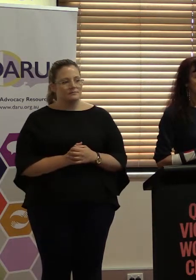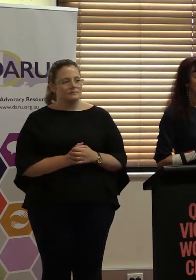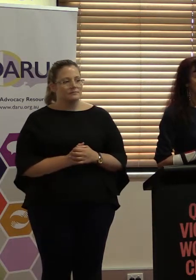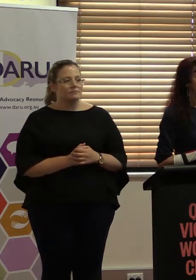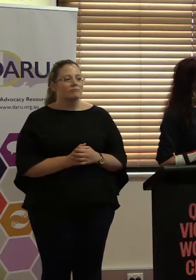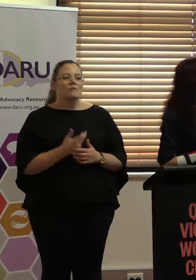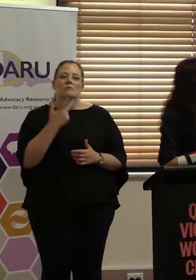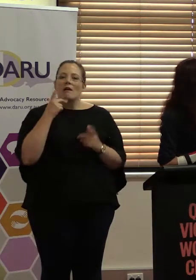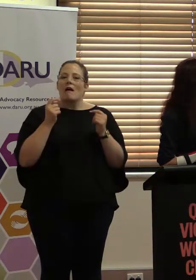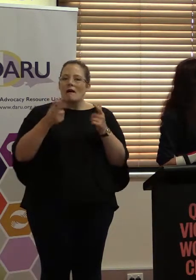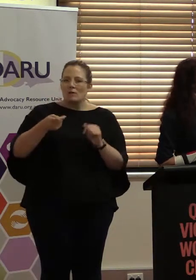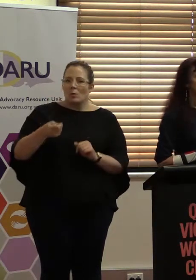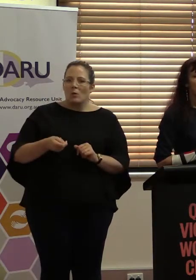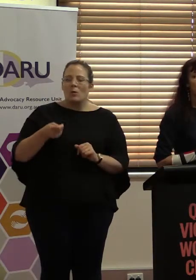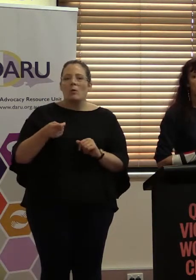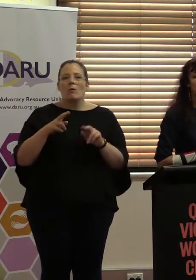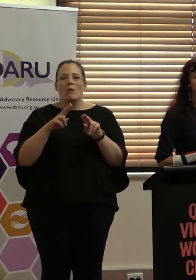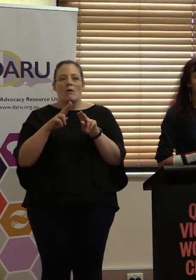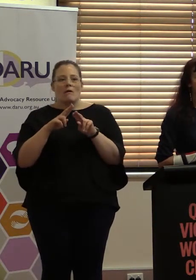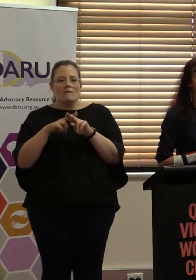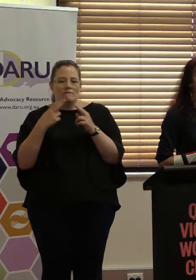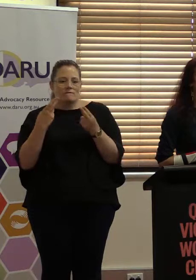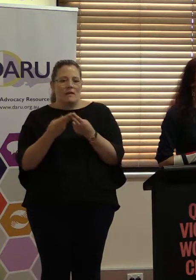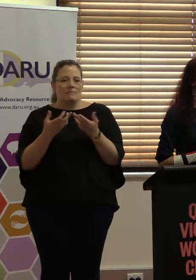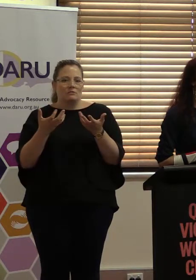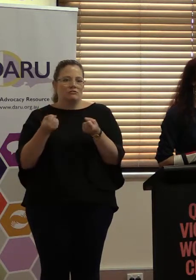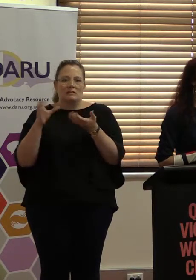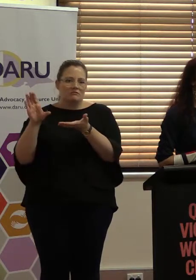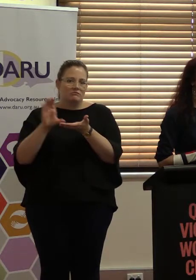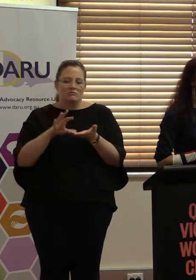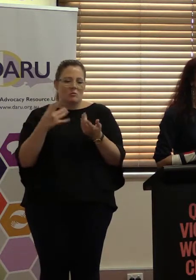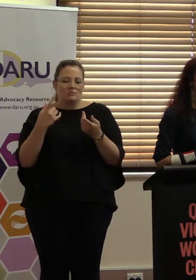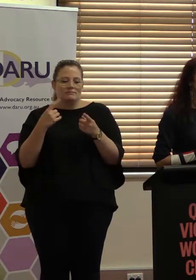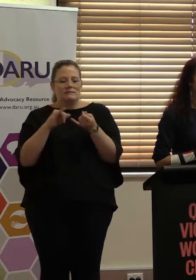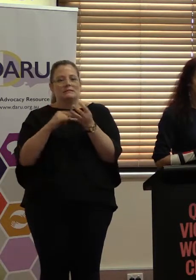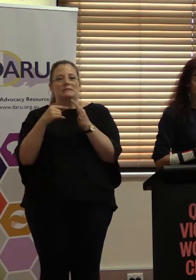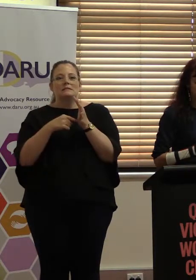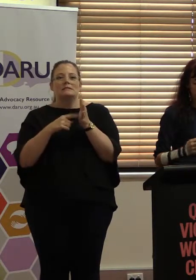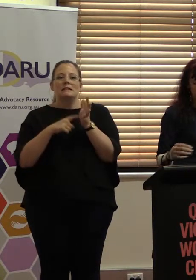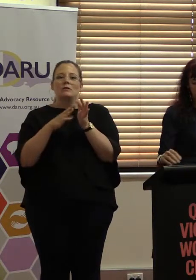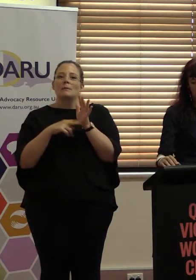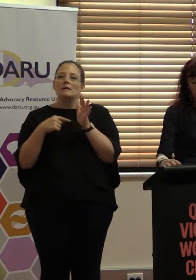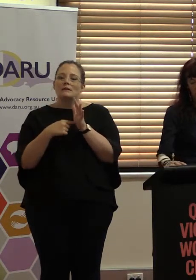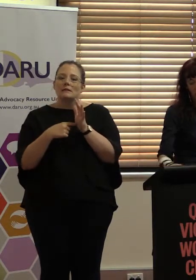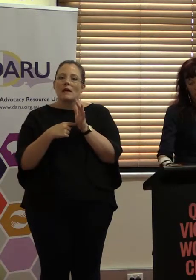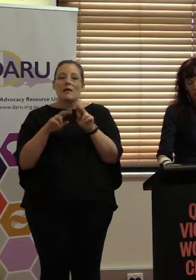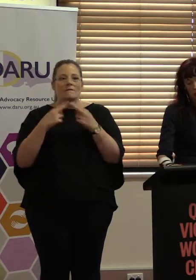settlement, obviously it's a vindication for them, because even though it might be secret, no one knows about